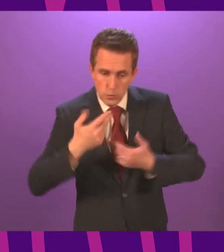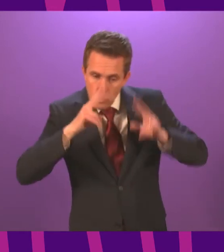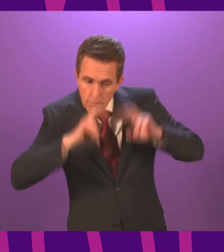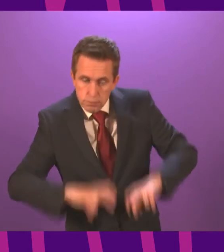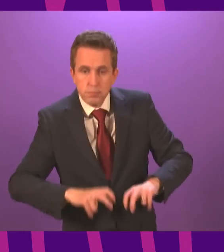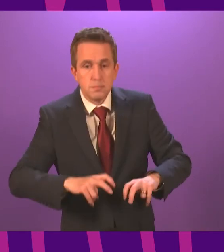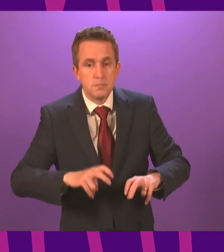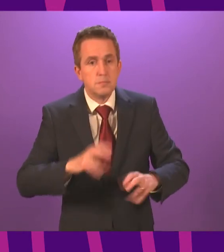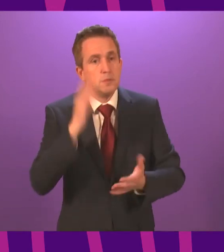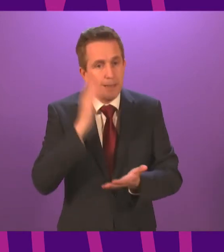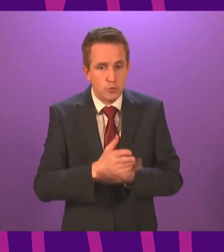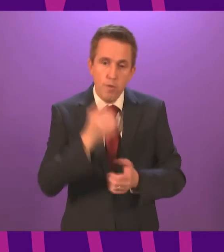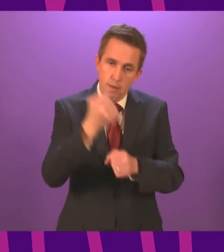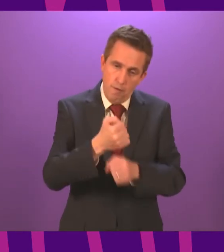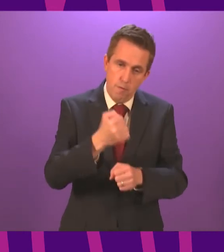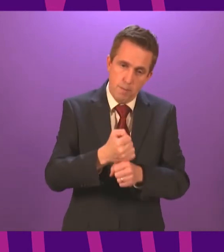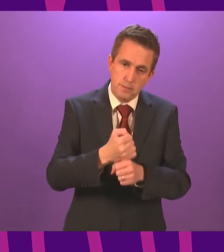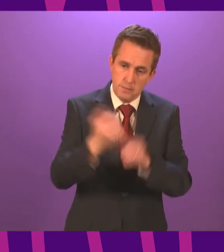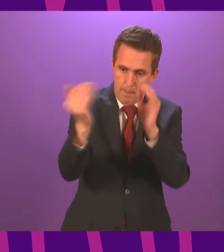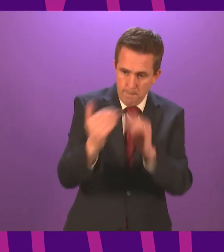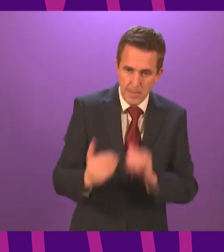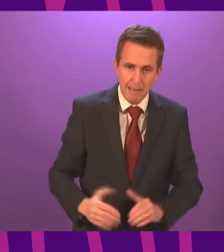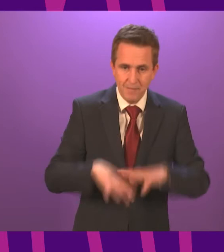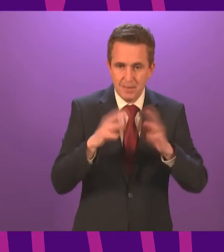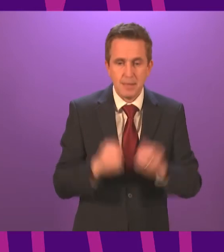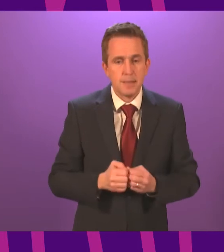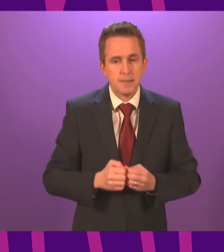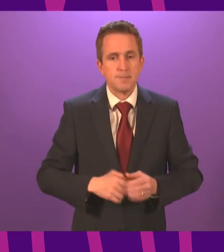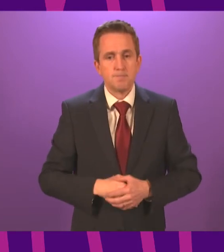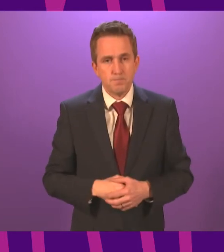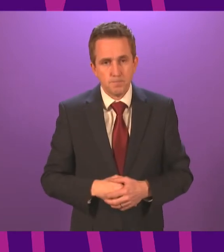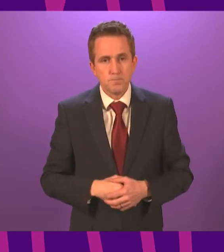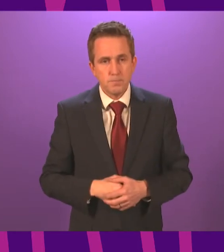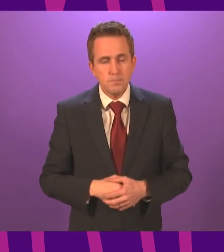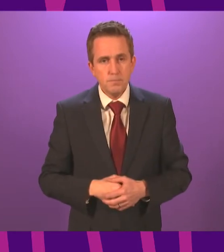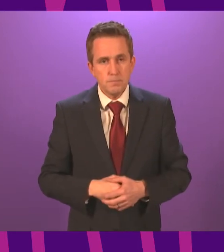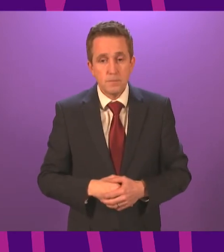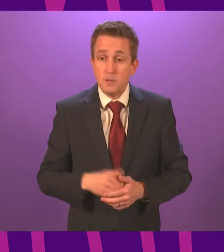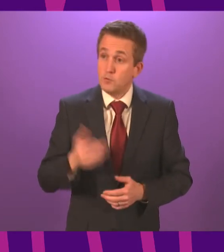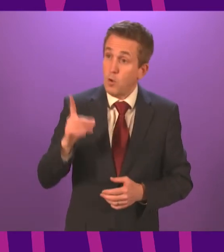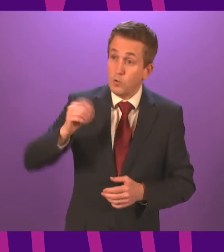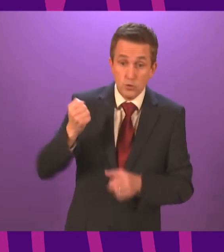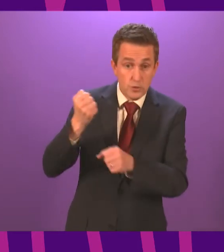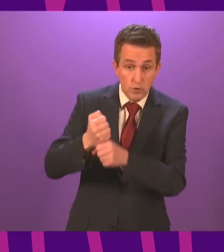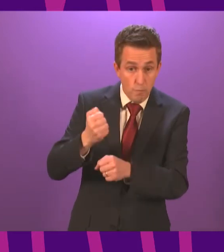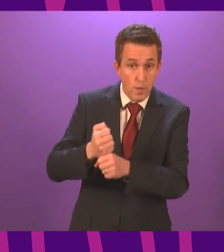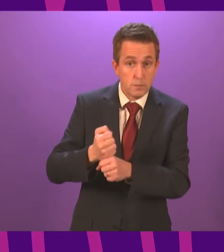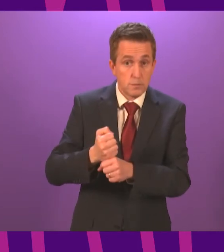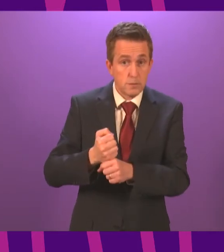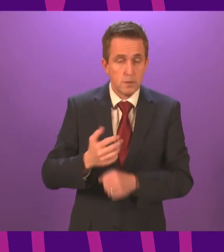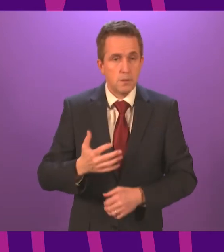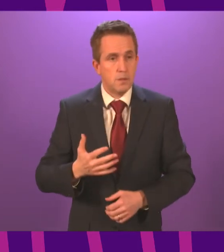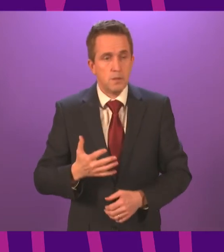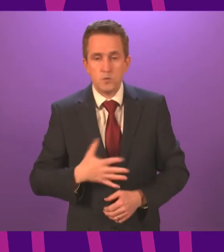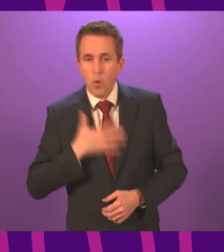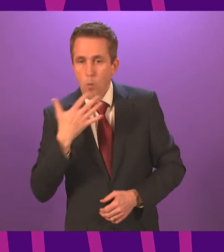is effectively held to account. So I'll give to no one in any suggestion that we as a government are seeking to try